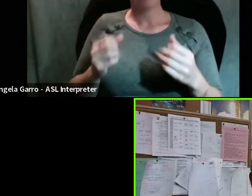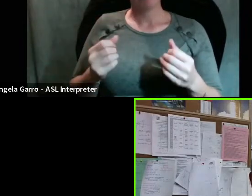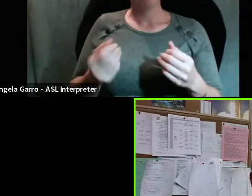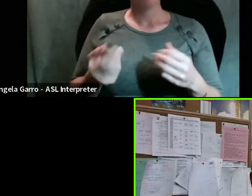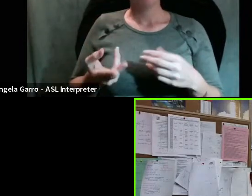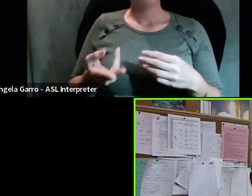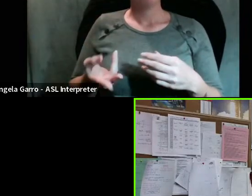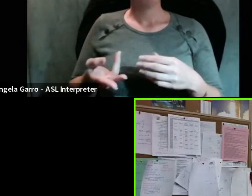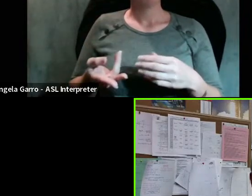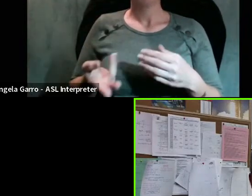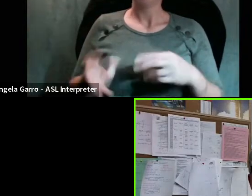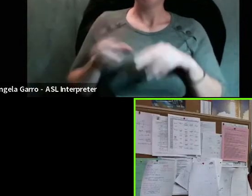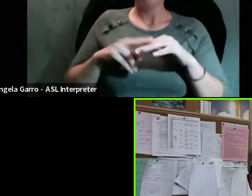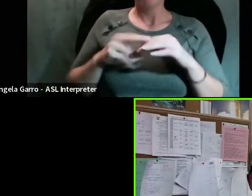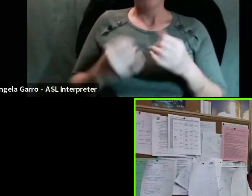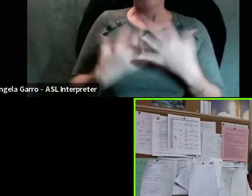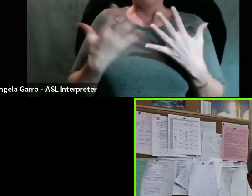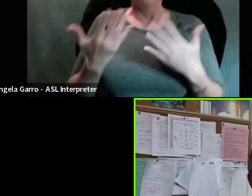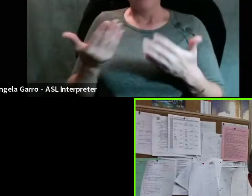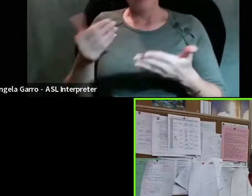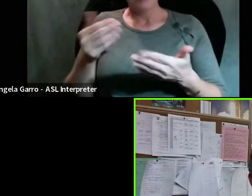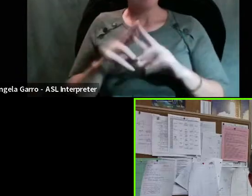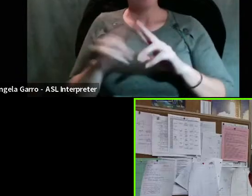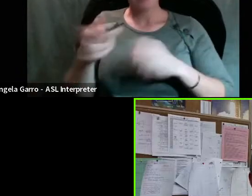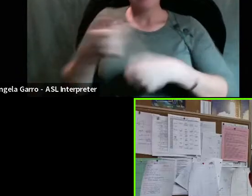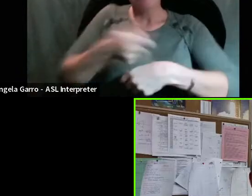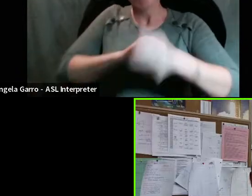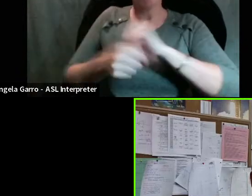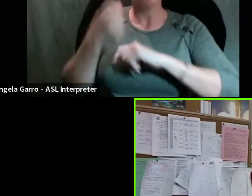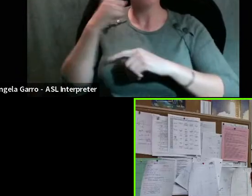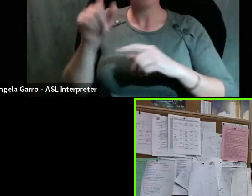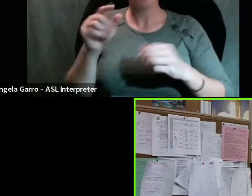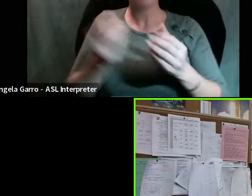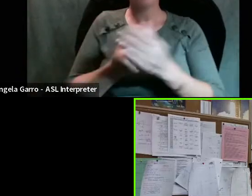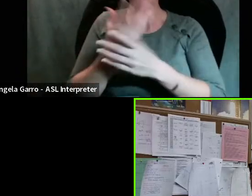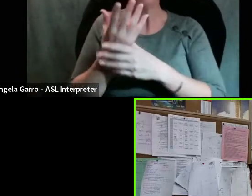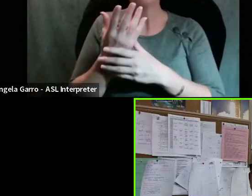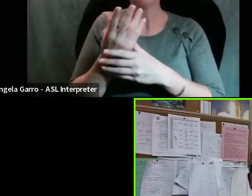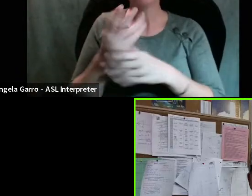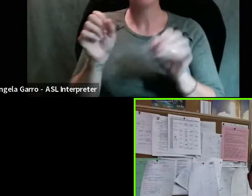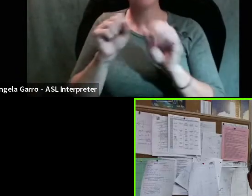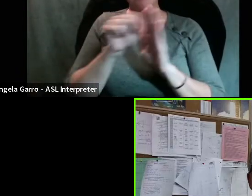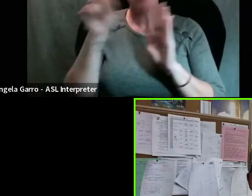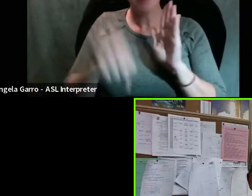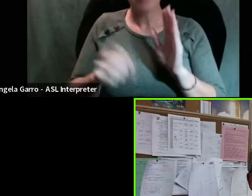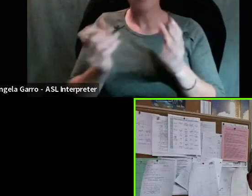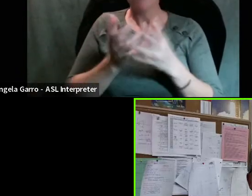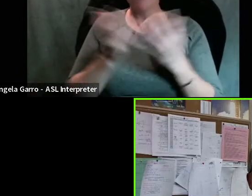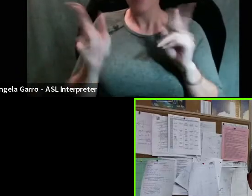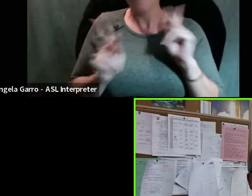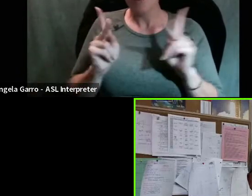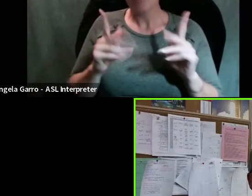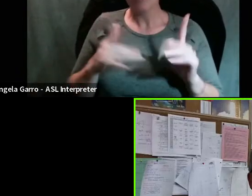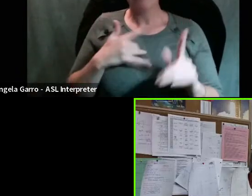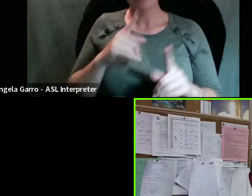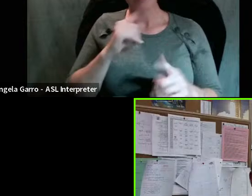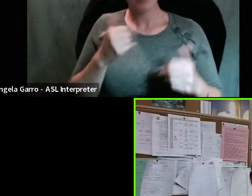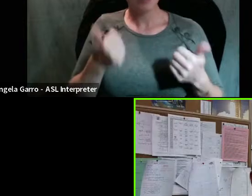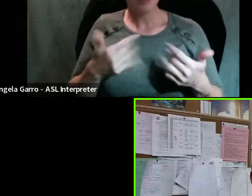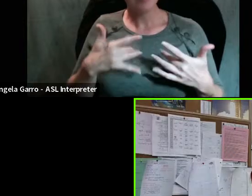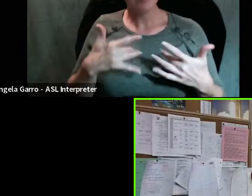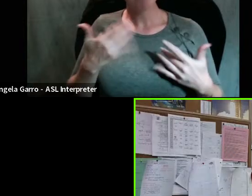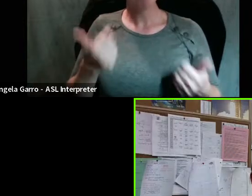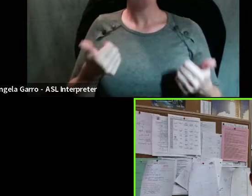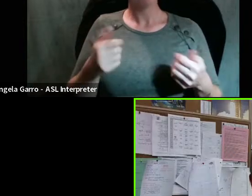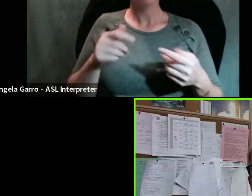for to get ready for spring semester. So a lot of folks are feeling really good about where we're at right